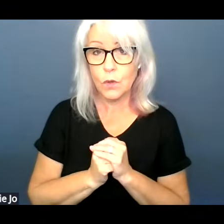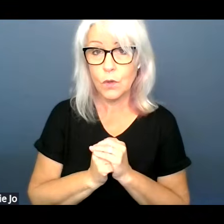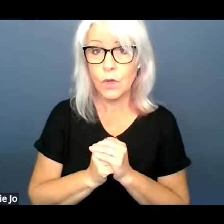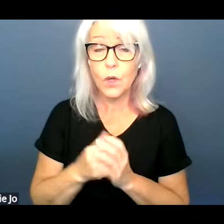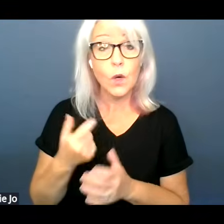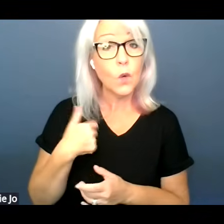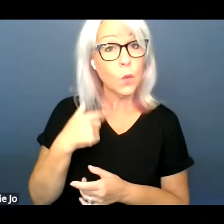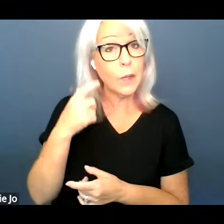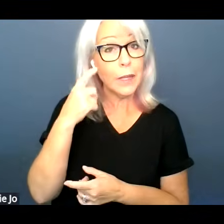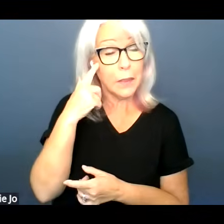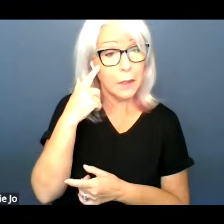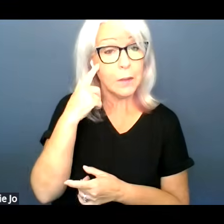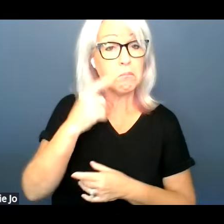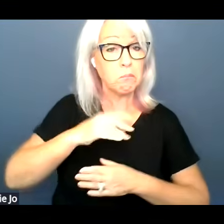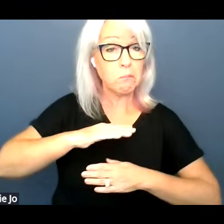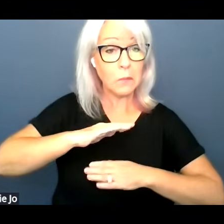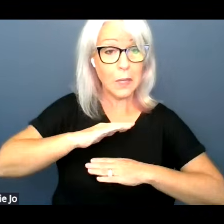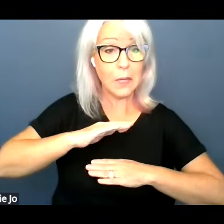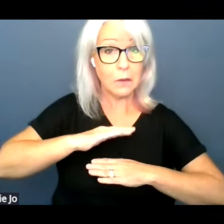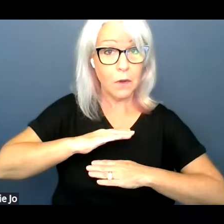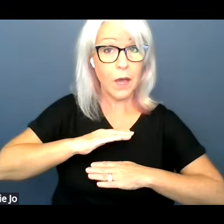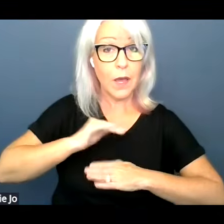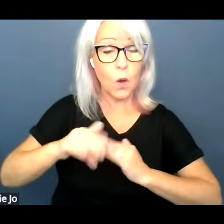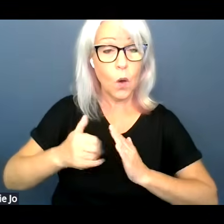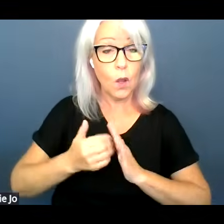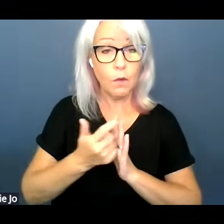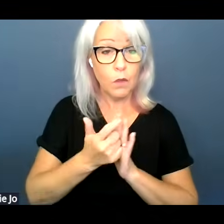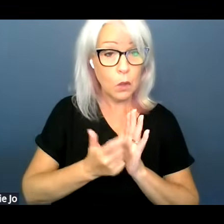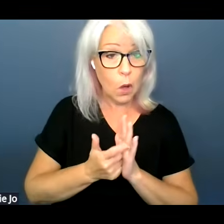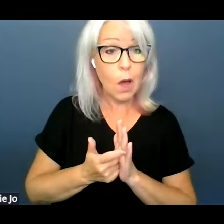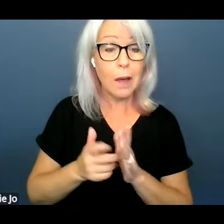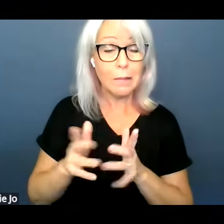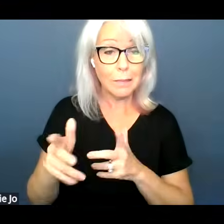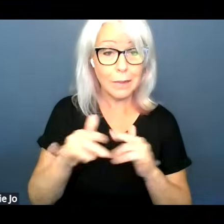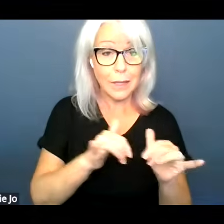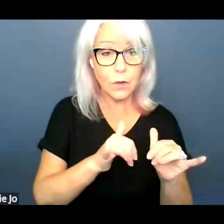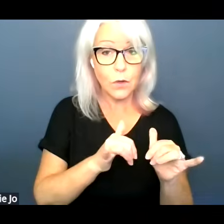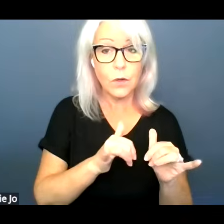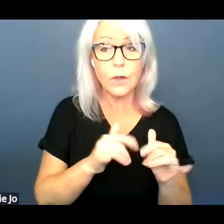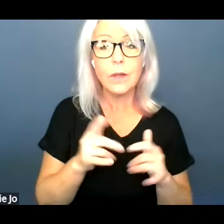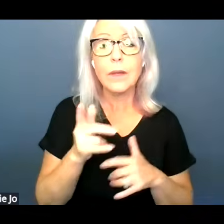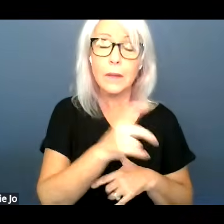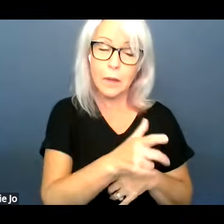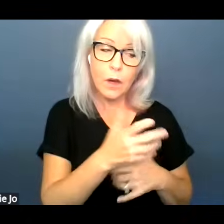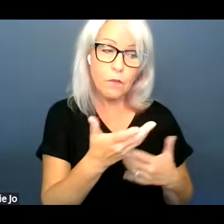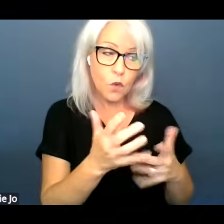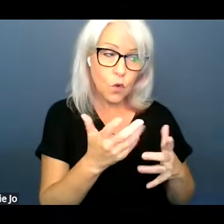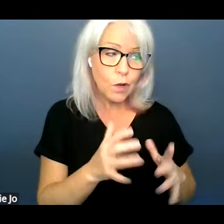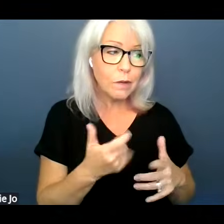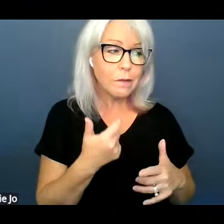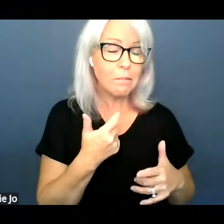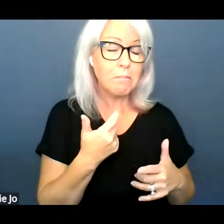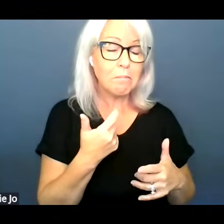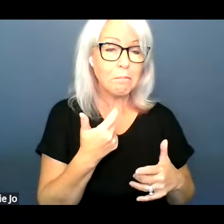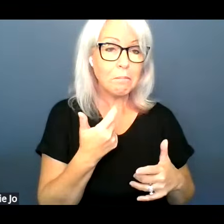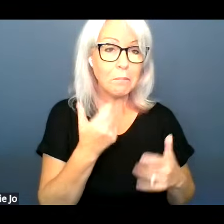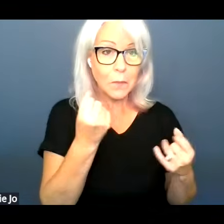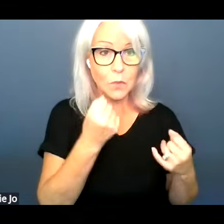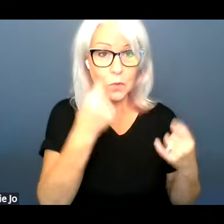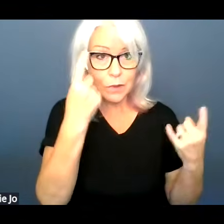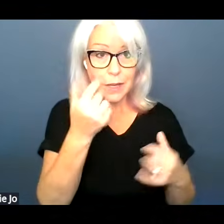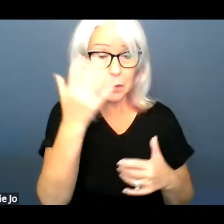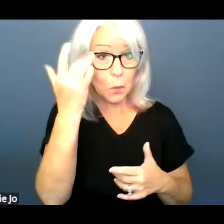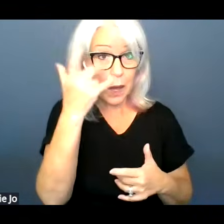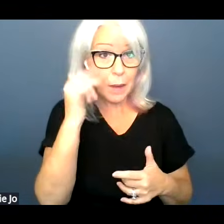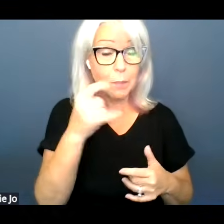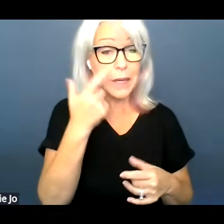statement of purpose meets the statutory standards. This makes sense, after all, as you've noted in your discussion already, because it tracks with the